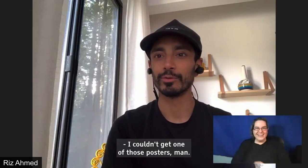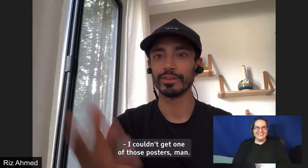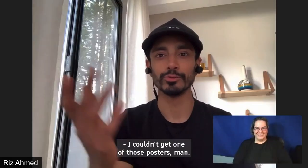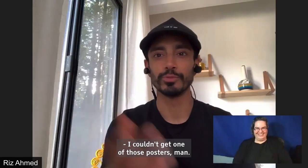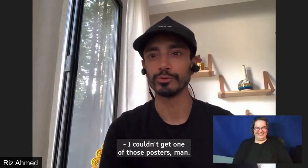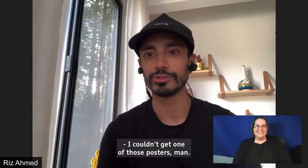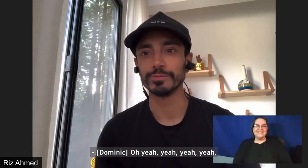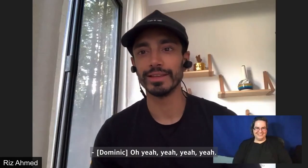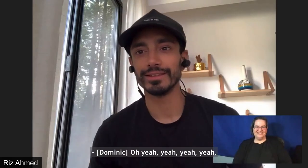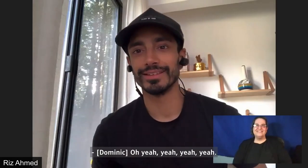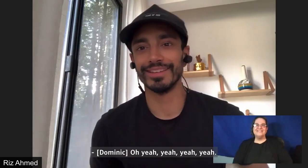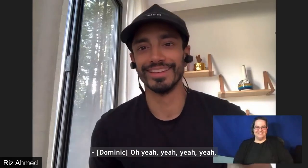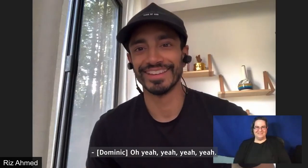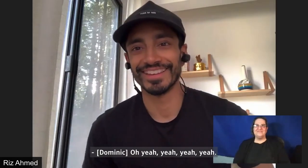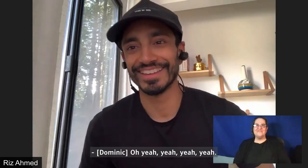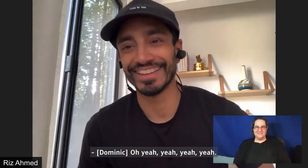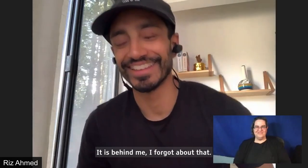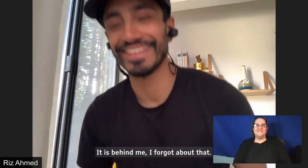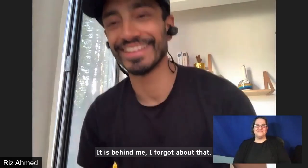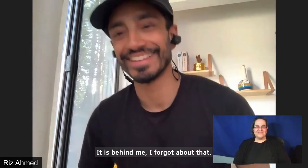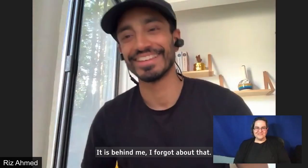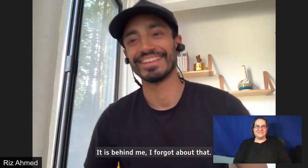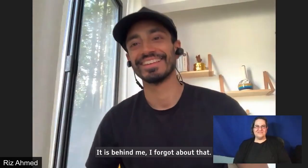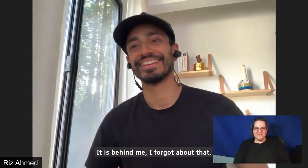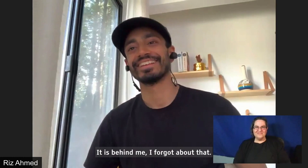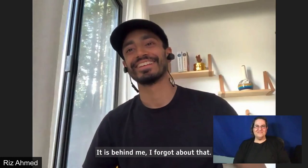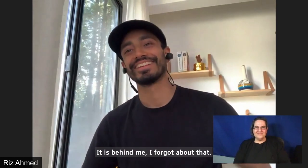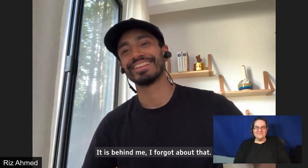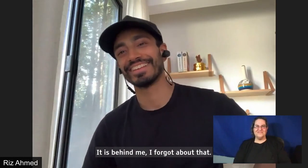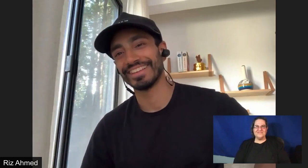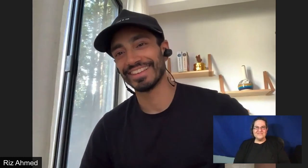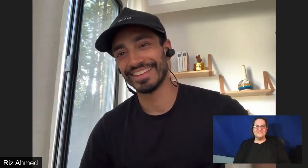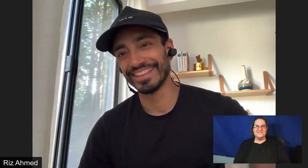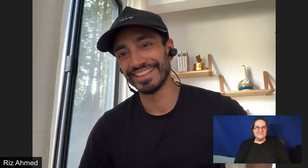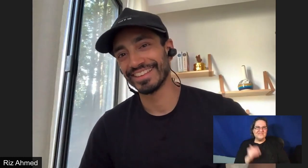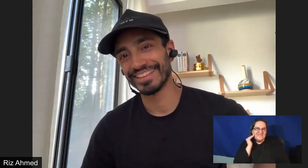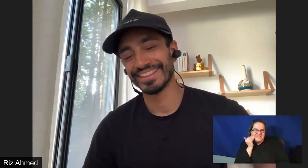I got to get one of those posters, man. yeah, it is behind me. I forgot about that.